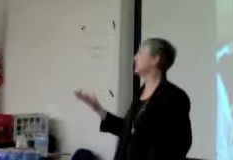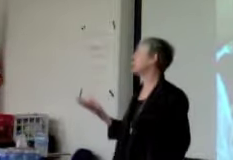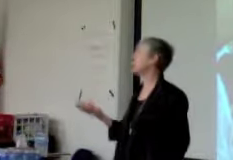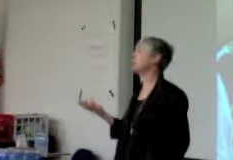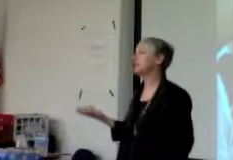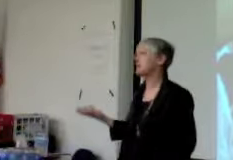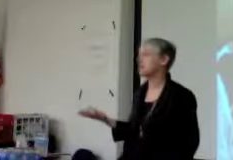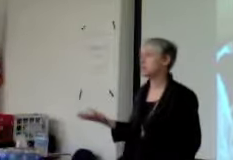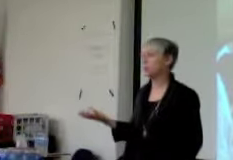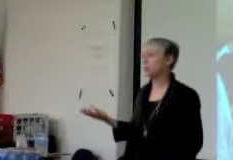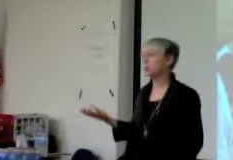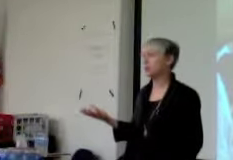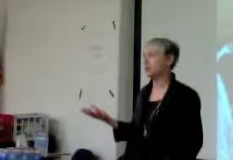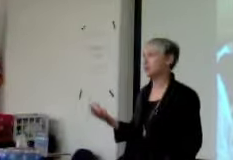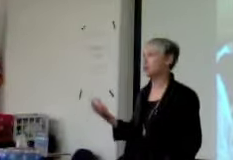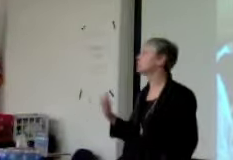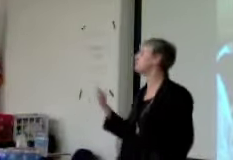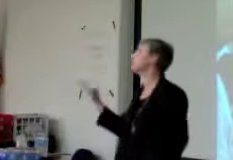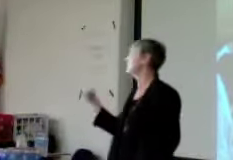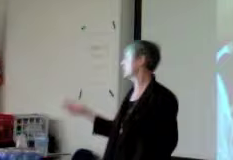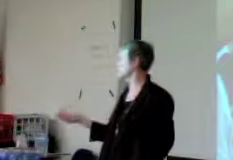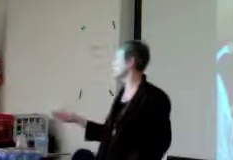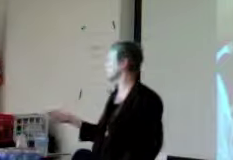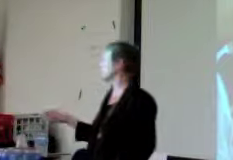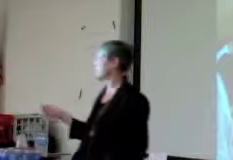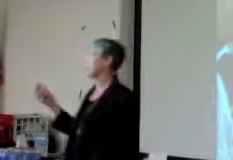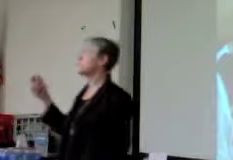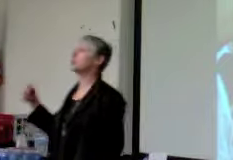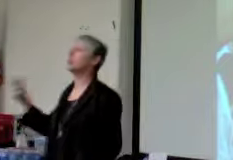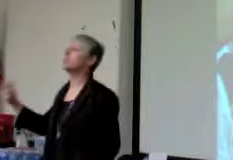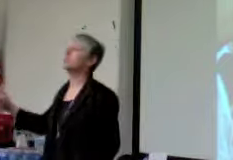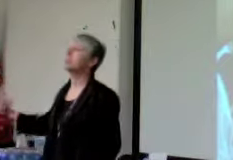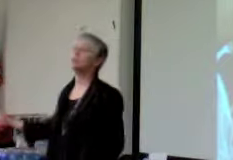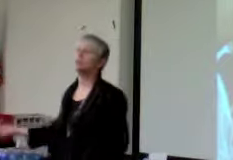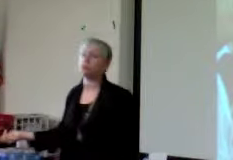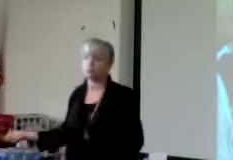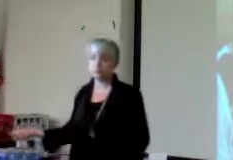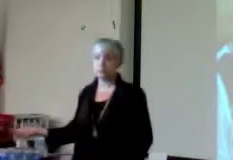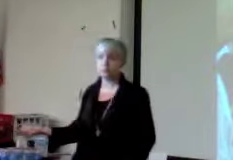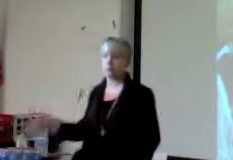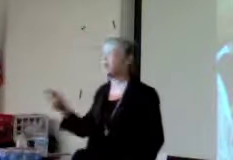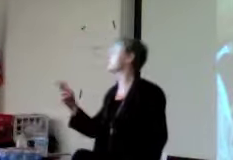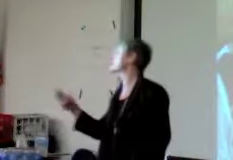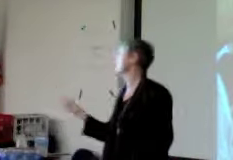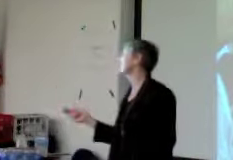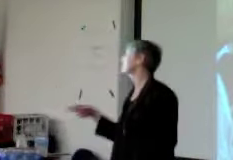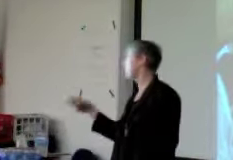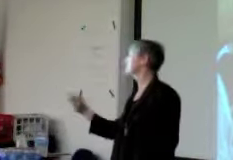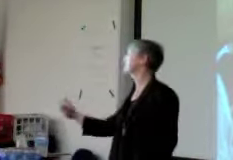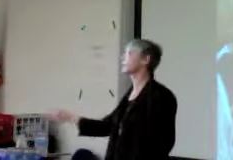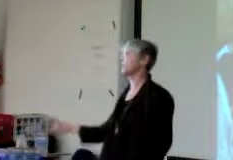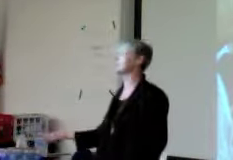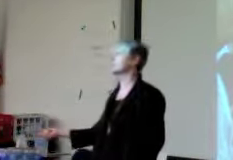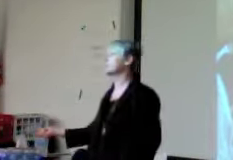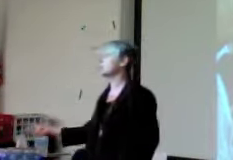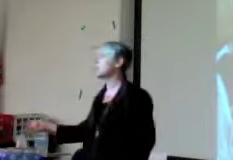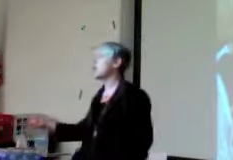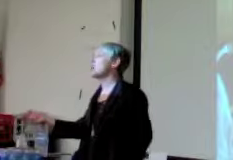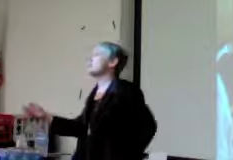hopefully incredibly linked to this for a really long time, because the good news is this project doesn't end with you. The bad news is this project doesn't end